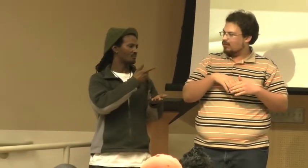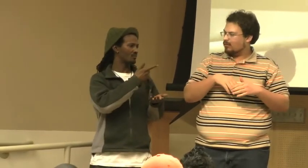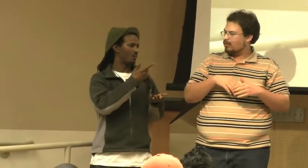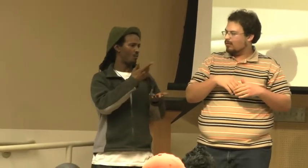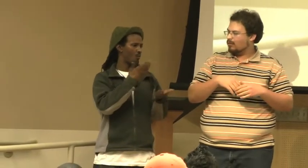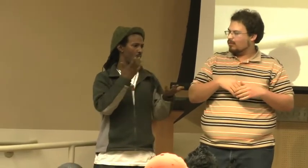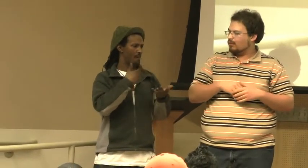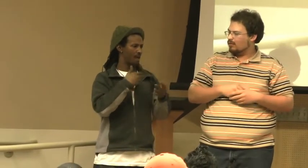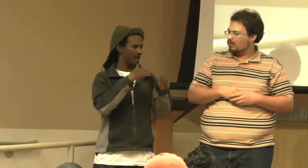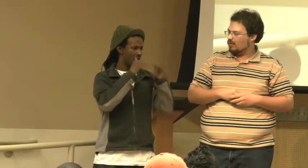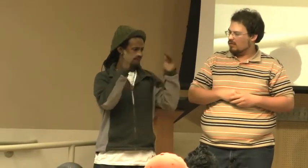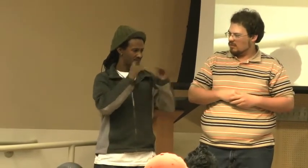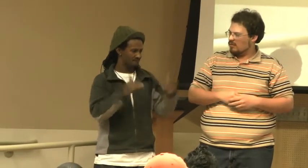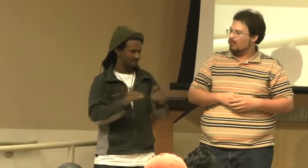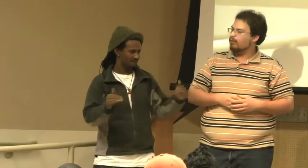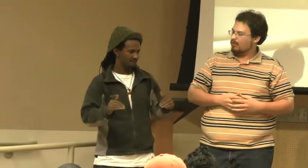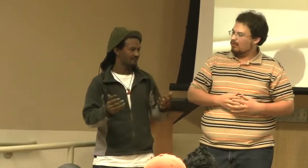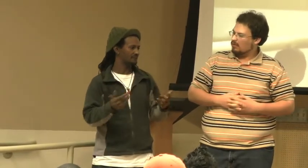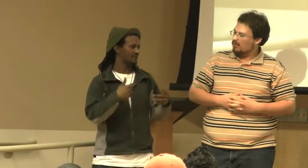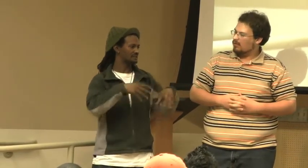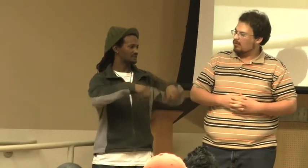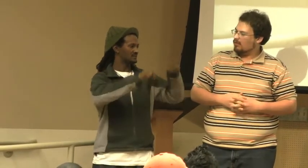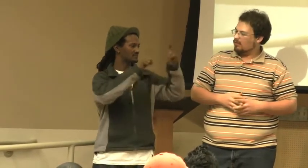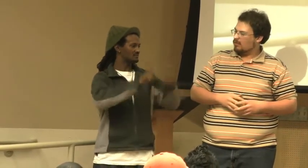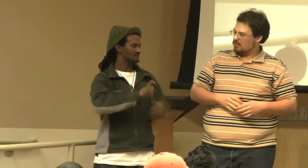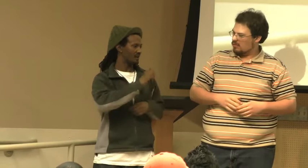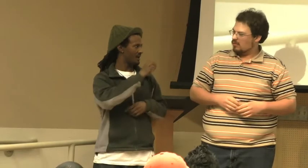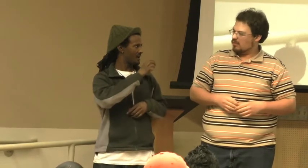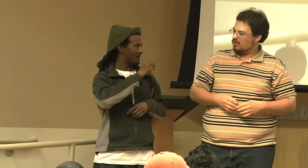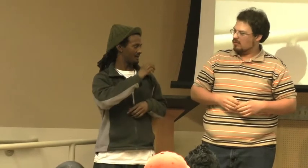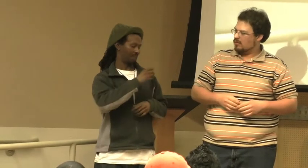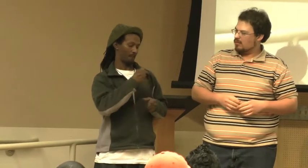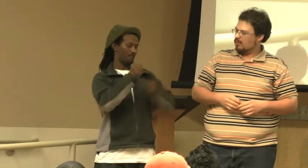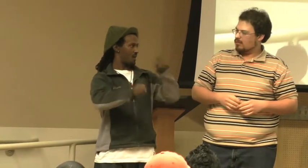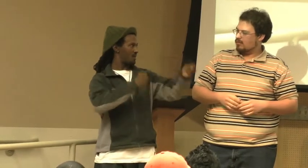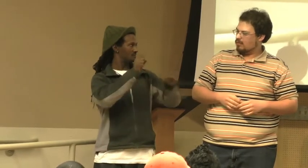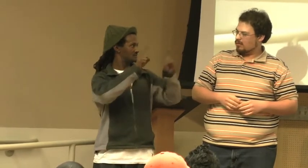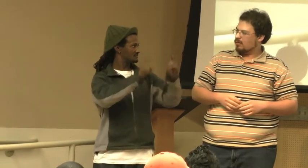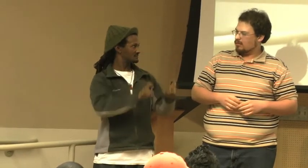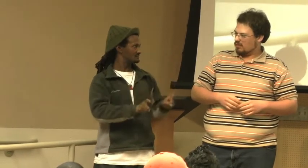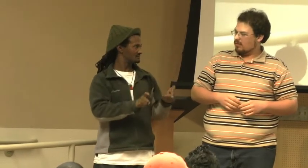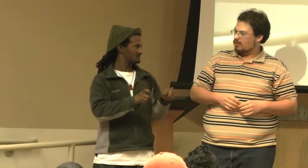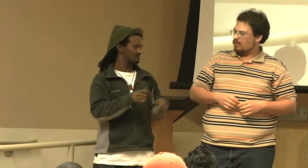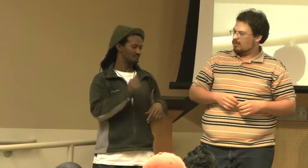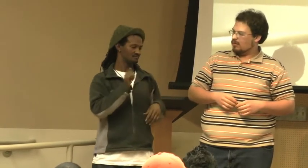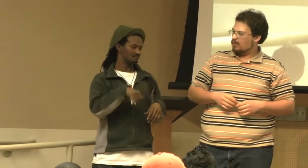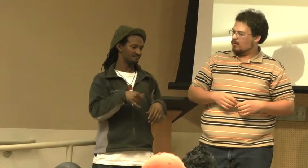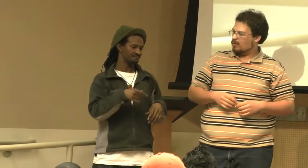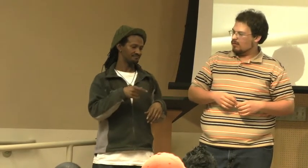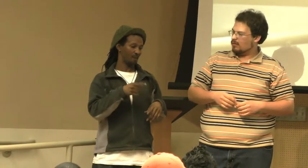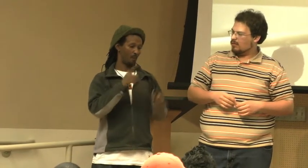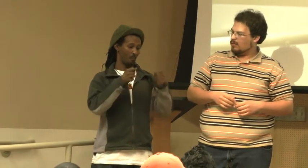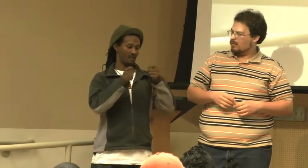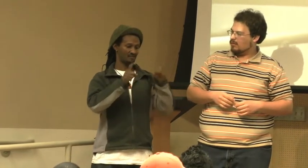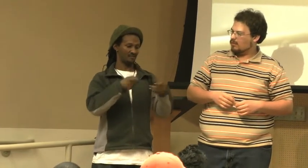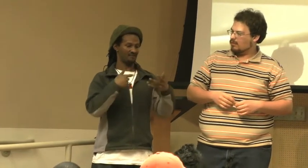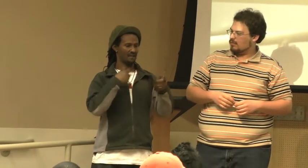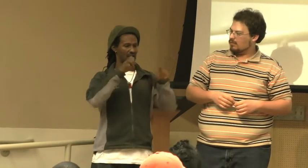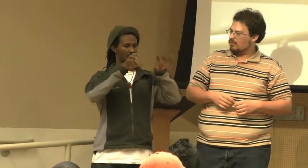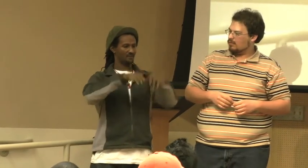at first, I had to figure out what class to take for placement. And